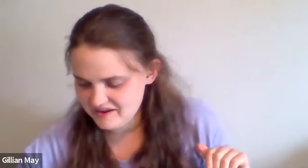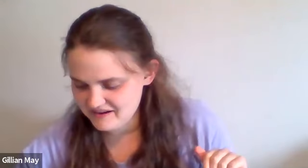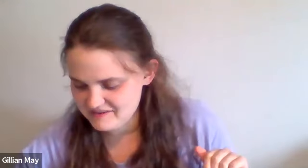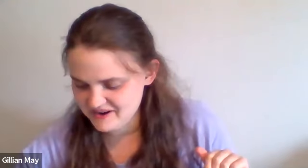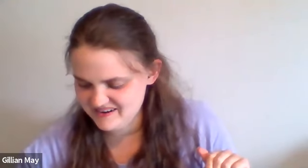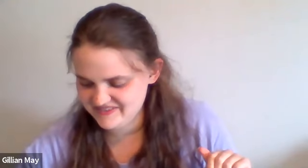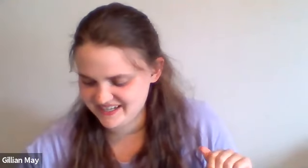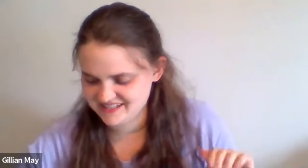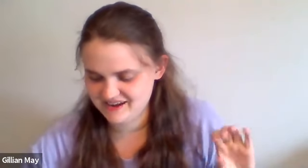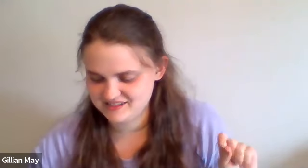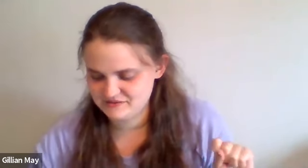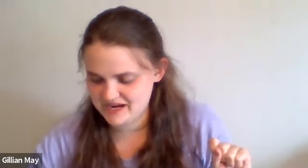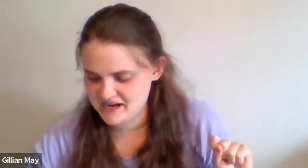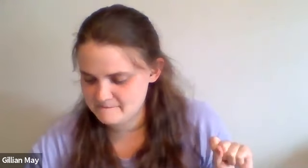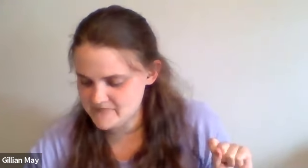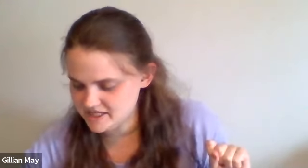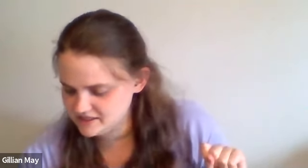All right, perfect. Okay, so my number